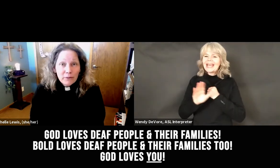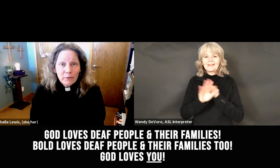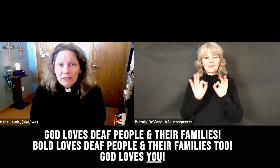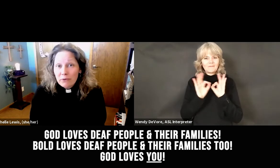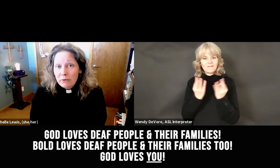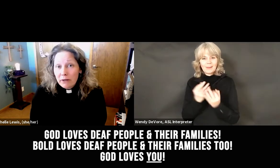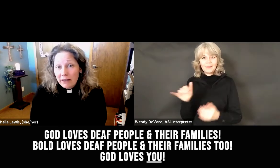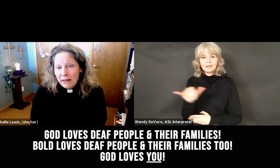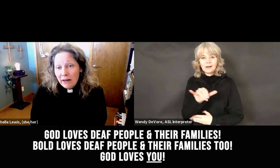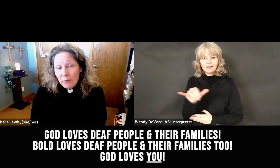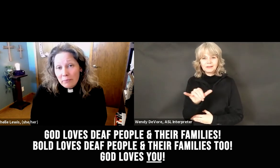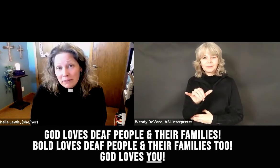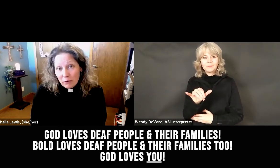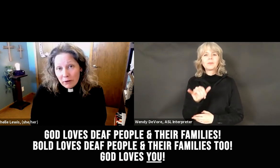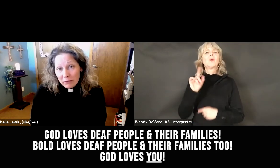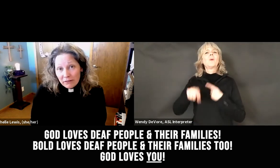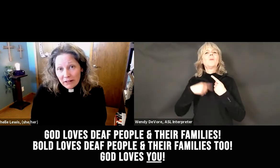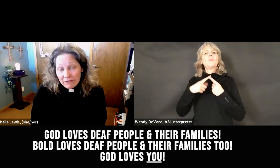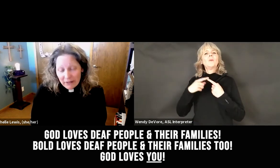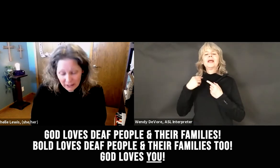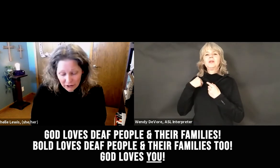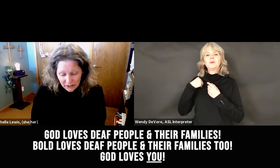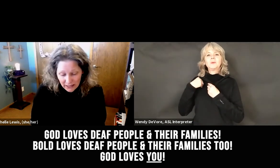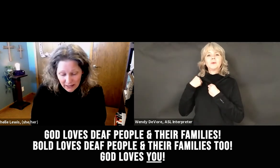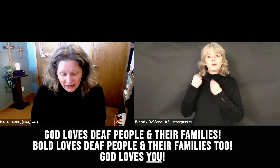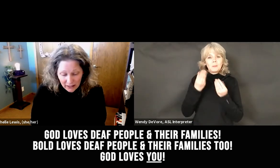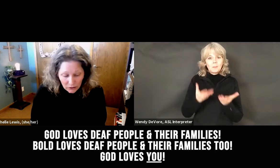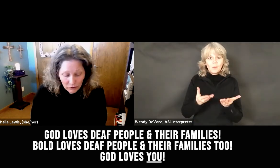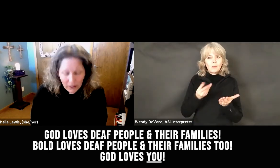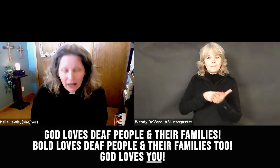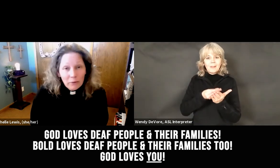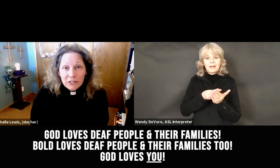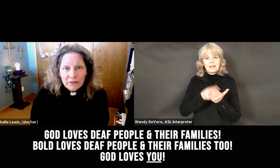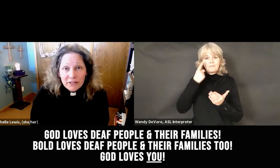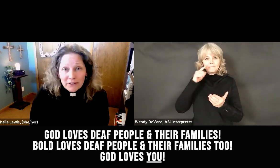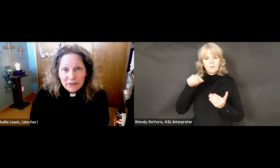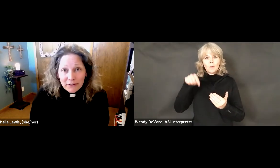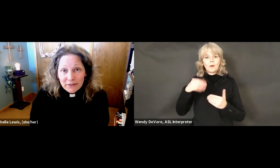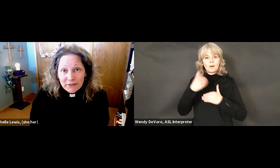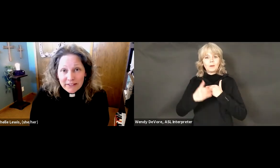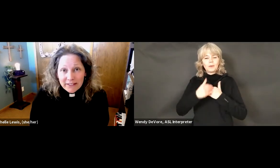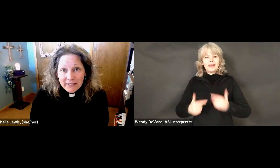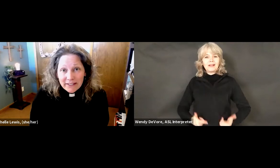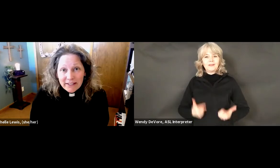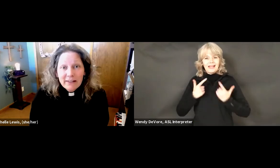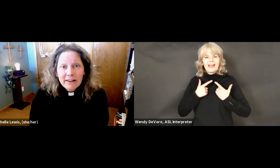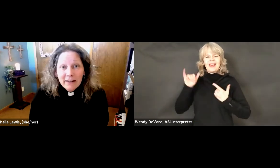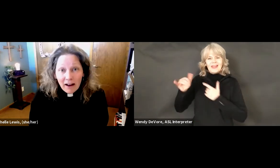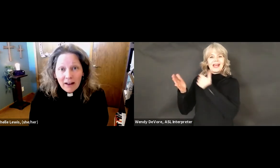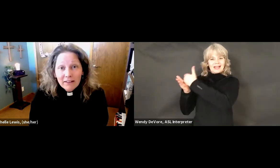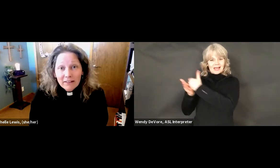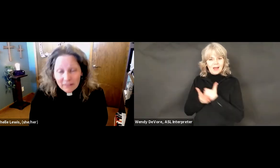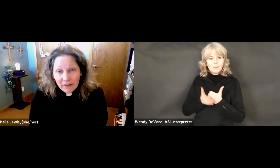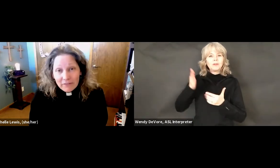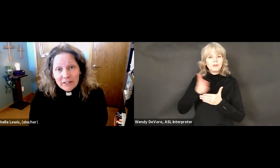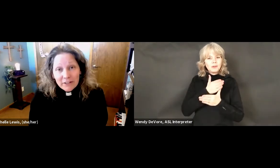So when you help support Bread of Life financially, you help share this good news.